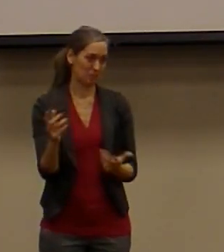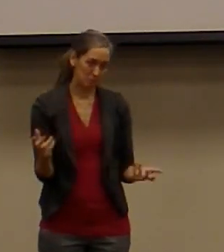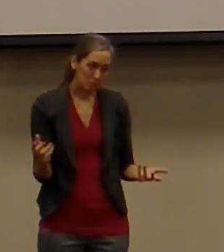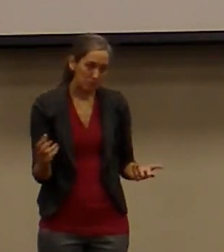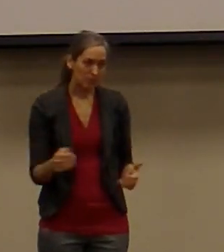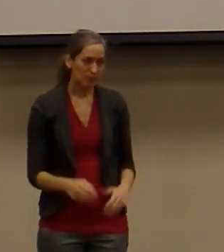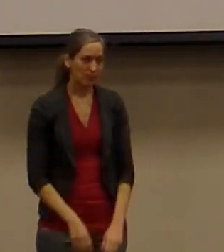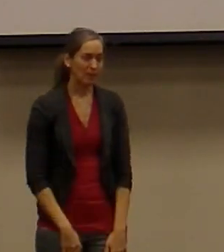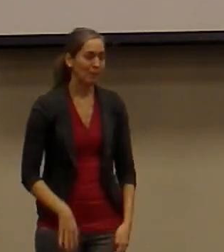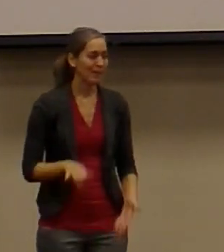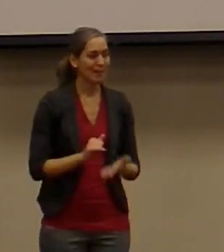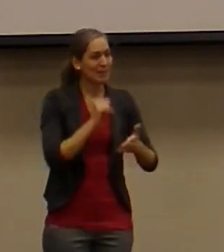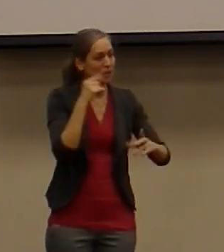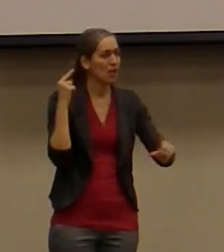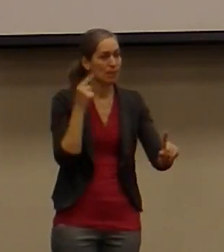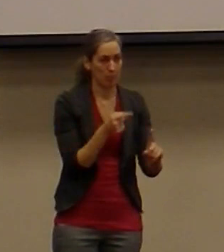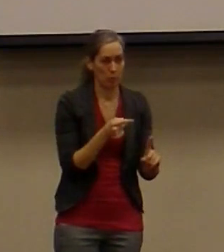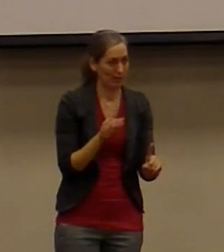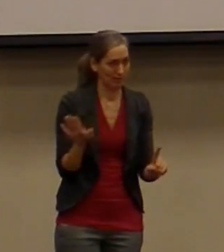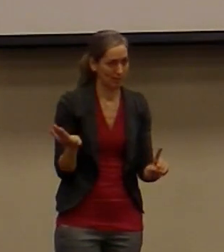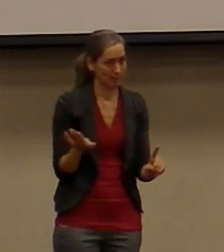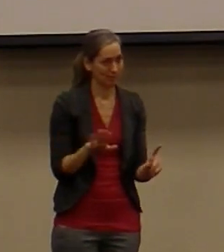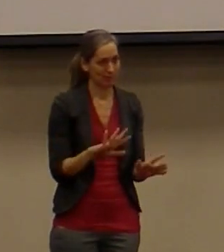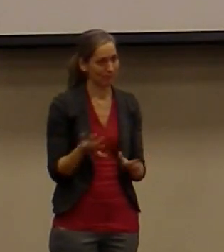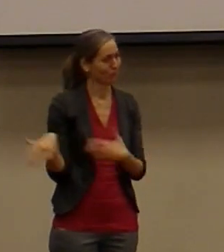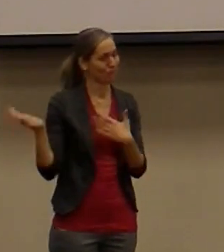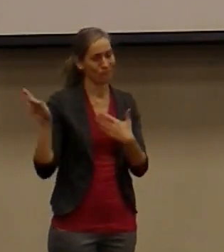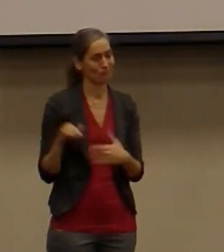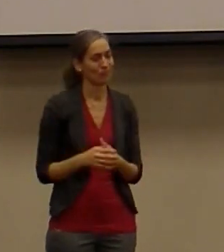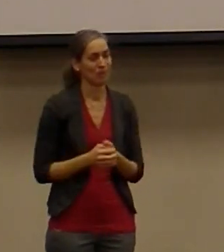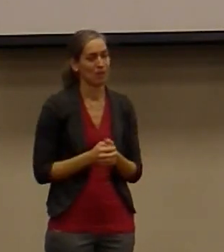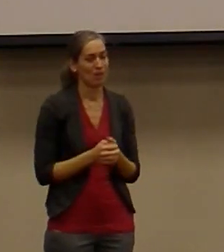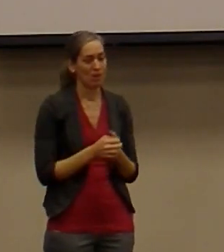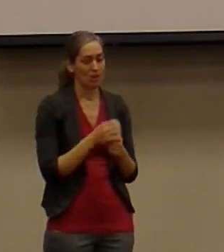be the point of the lesson that Daniel is going to bring to us.